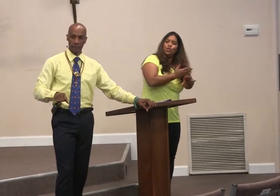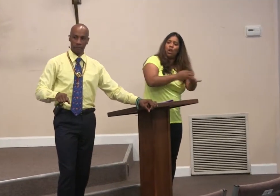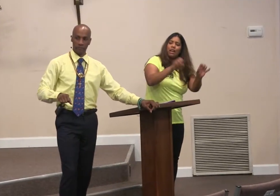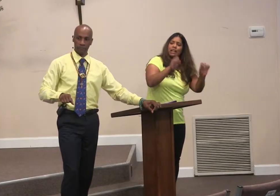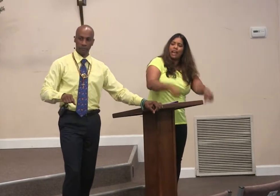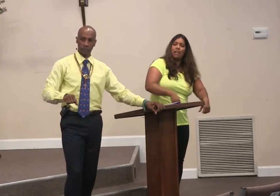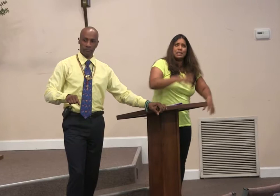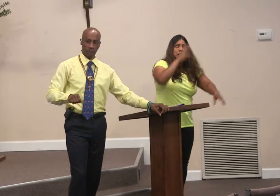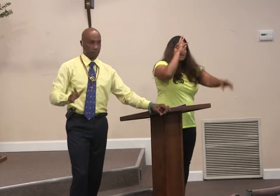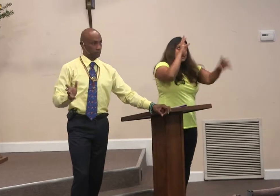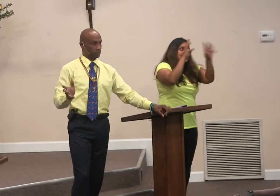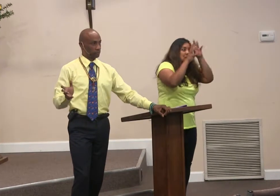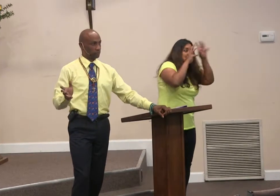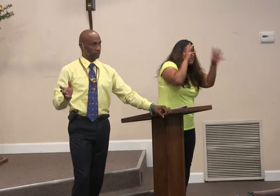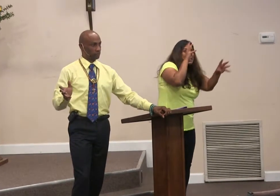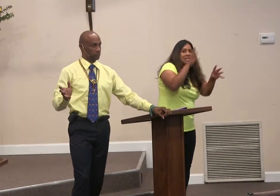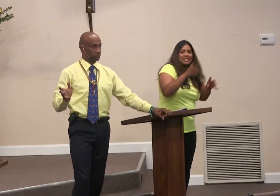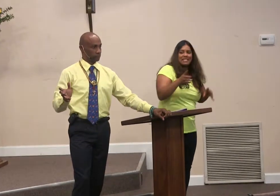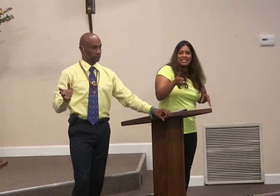create?